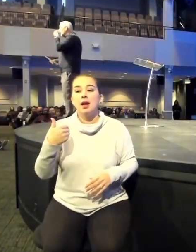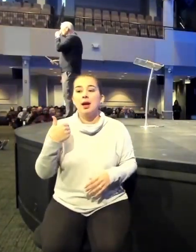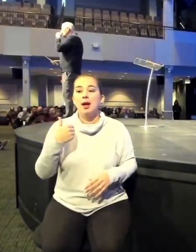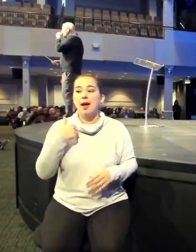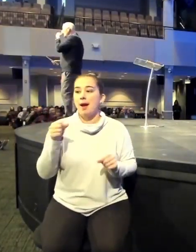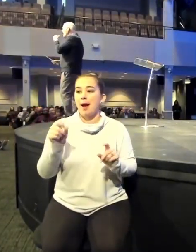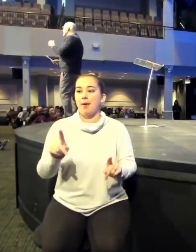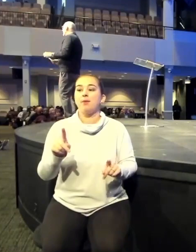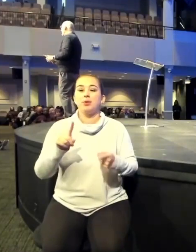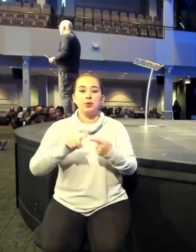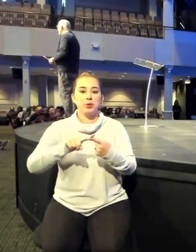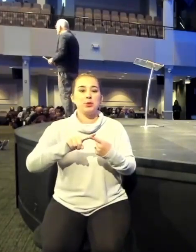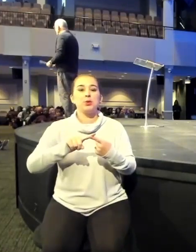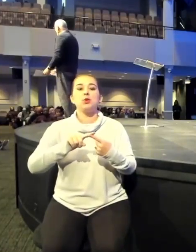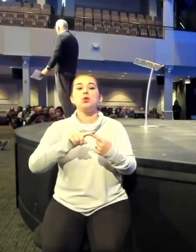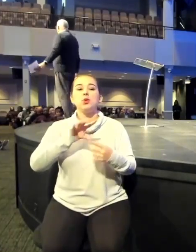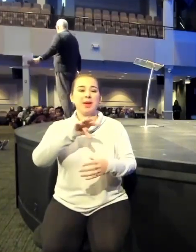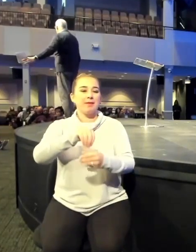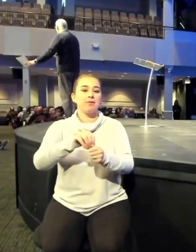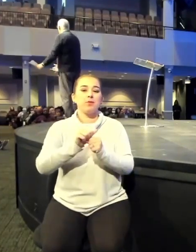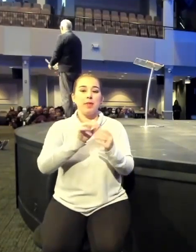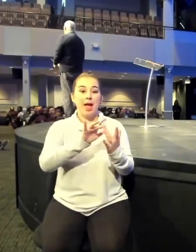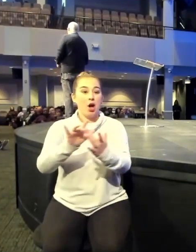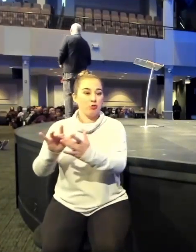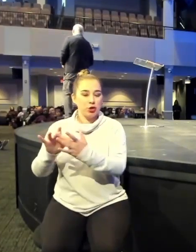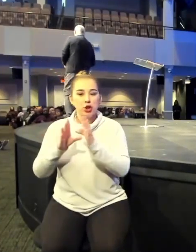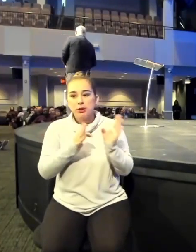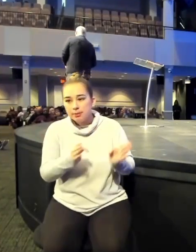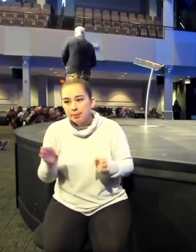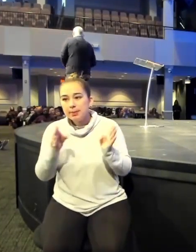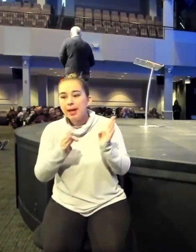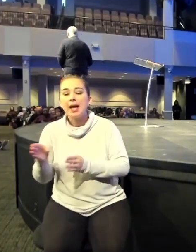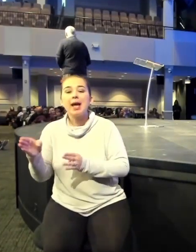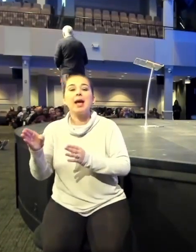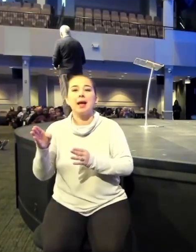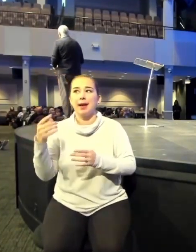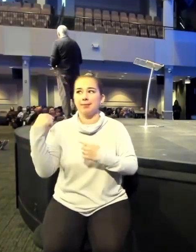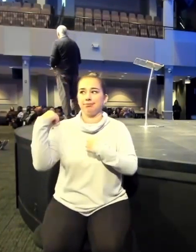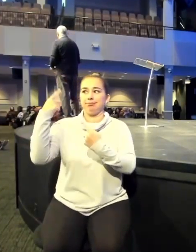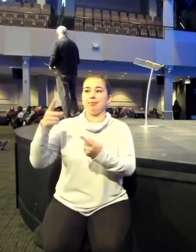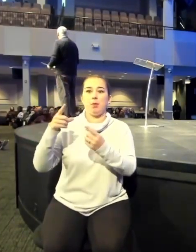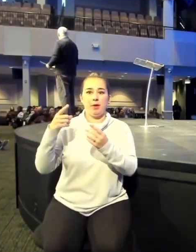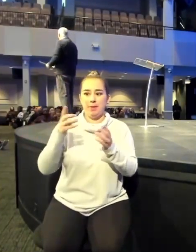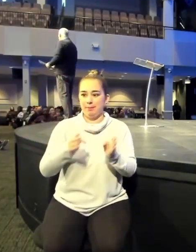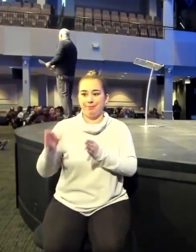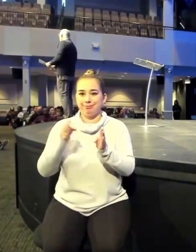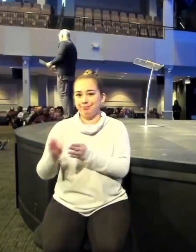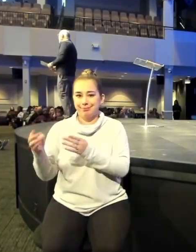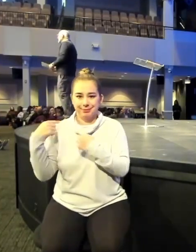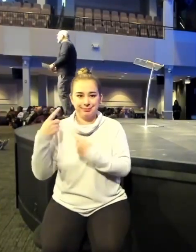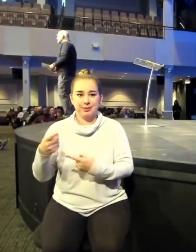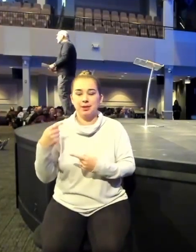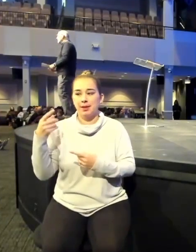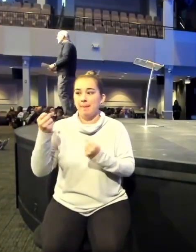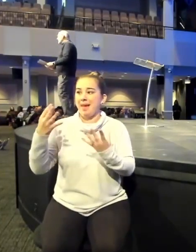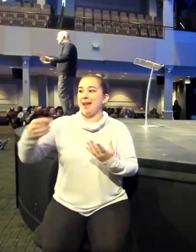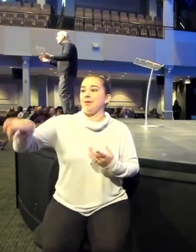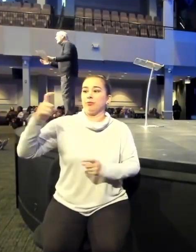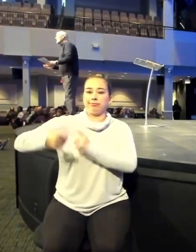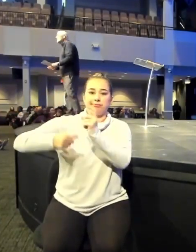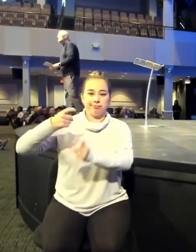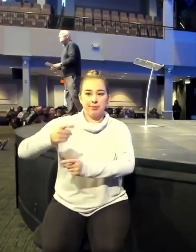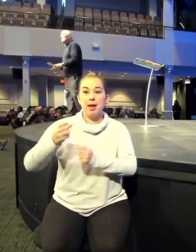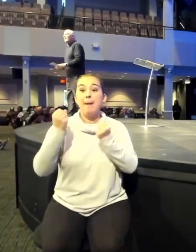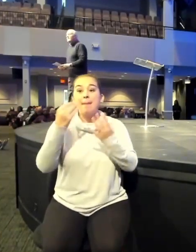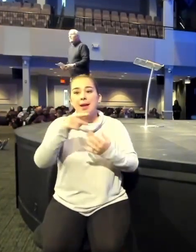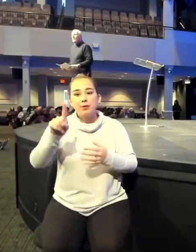opportunity to engage in our outreach. We've been planning and preparing for that for a number of weeks now. Many of you have been giving as a part of that, and many of you came